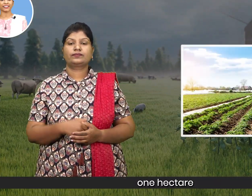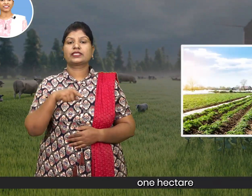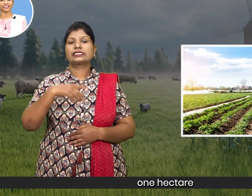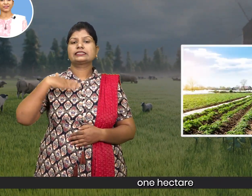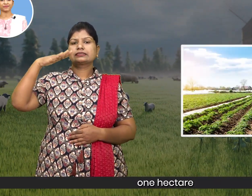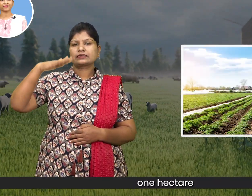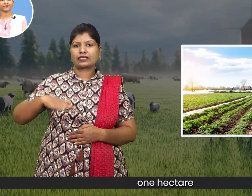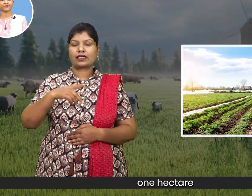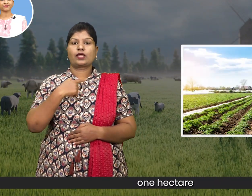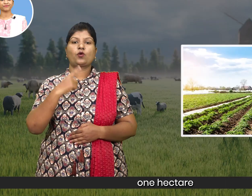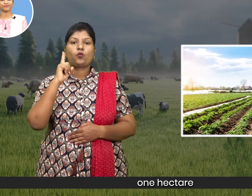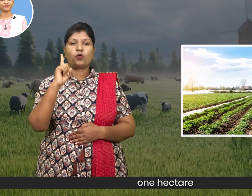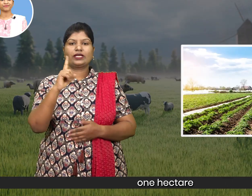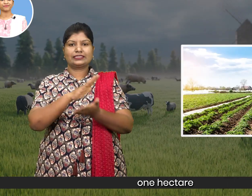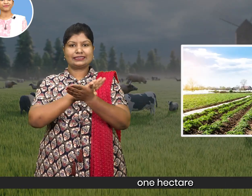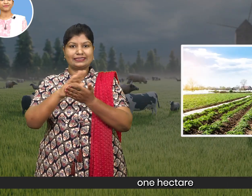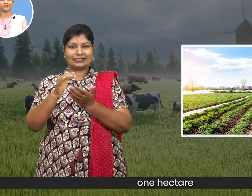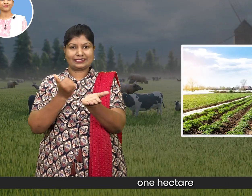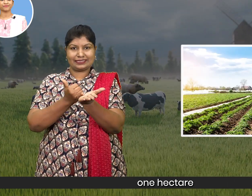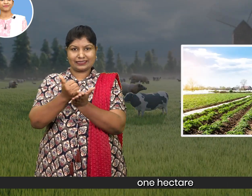1 hectare.